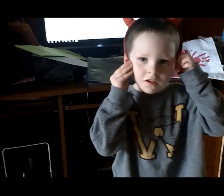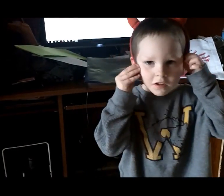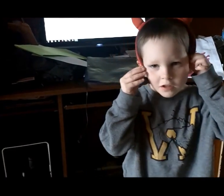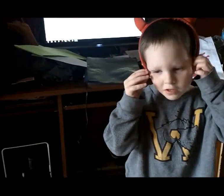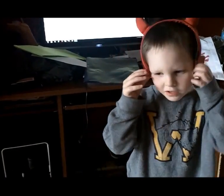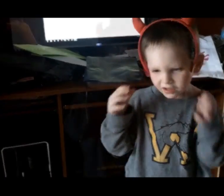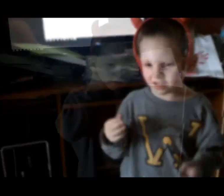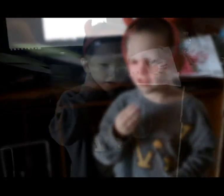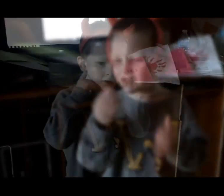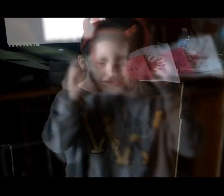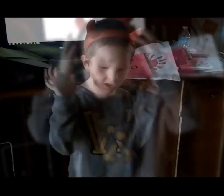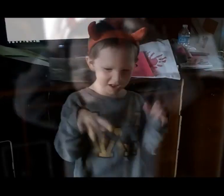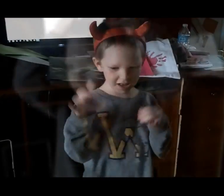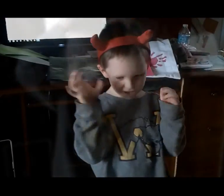Flower. Rain.